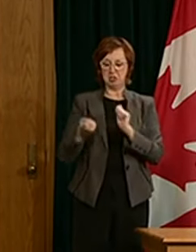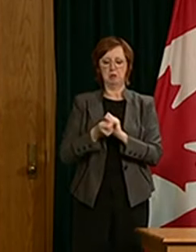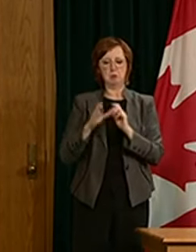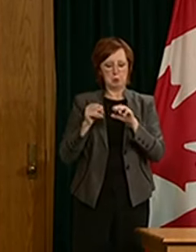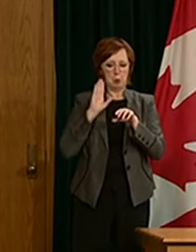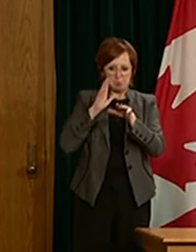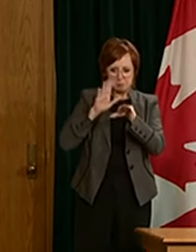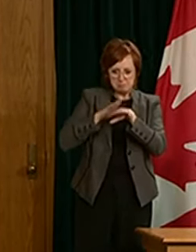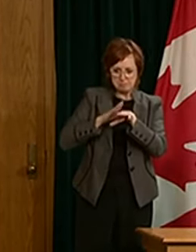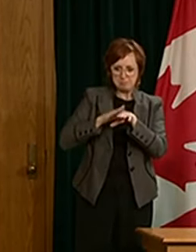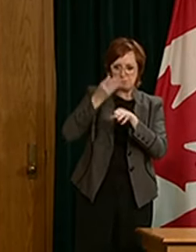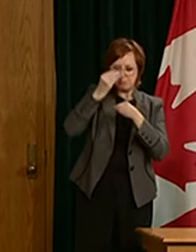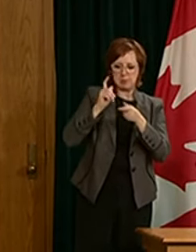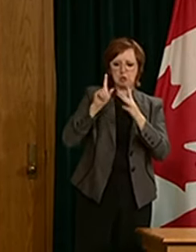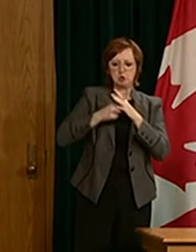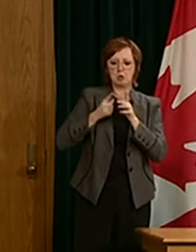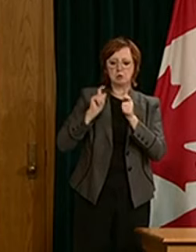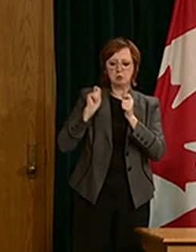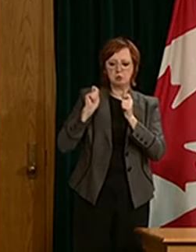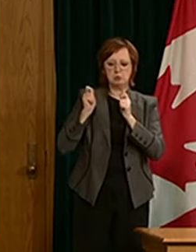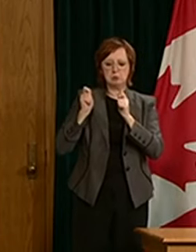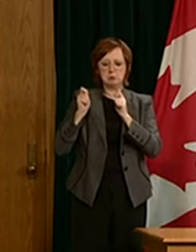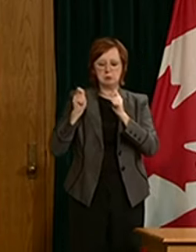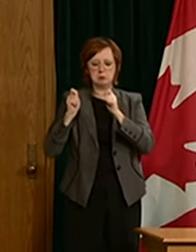changes to services.